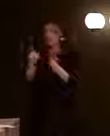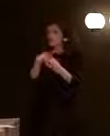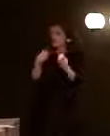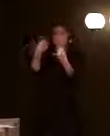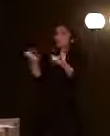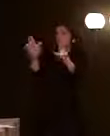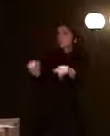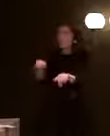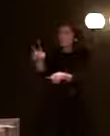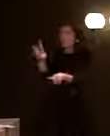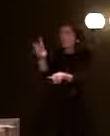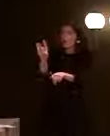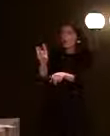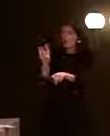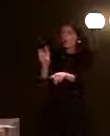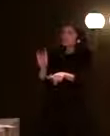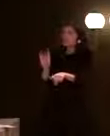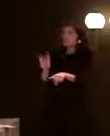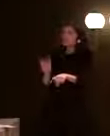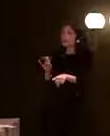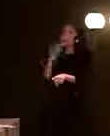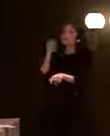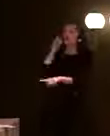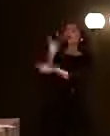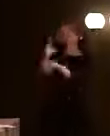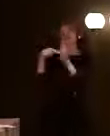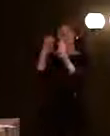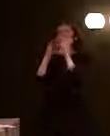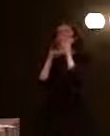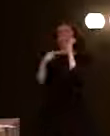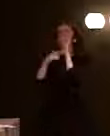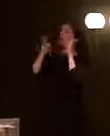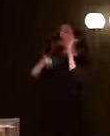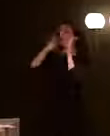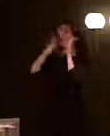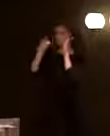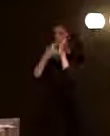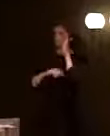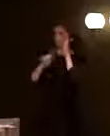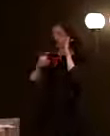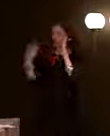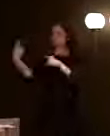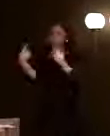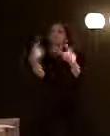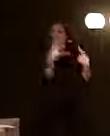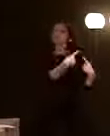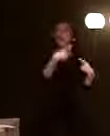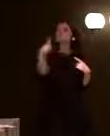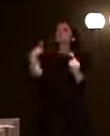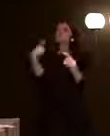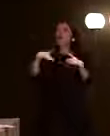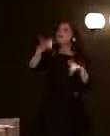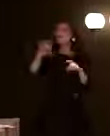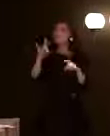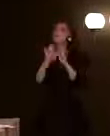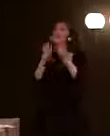interests, students choose books, and then they all do activities that are common, analyzing different